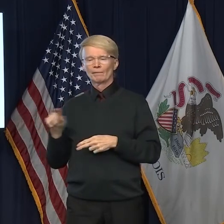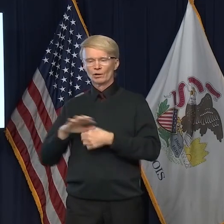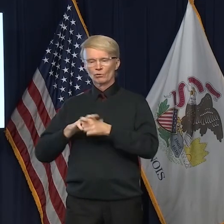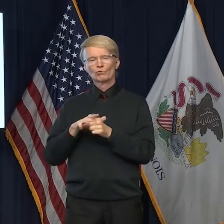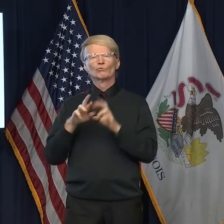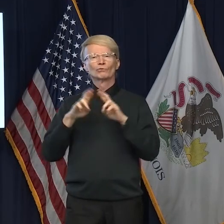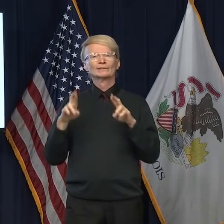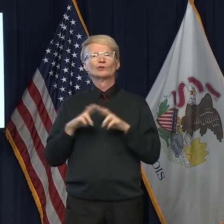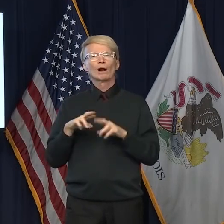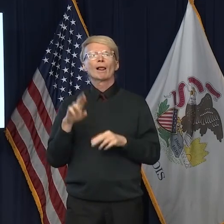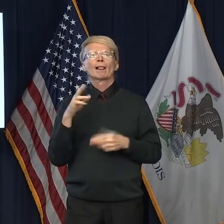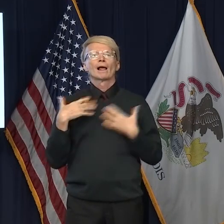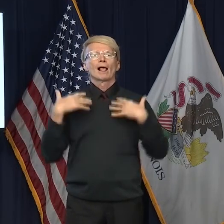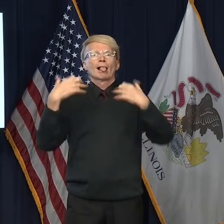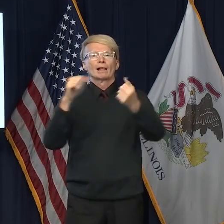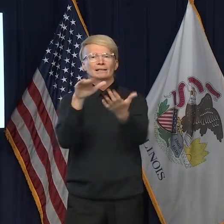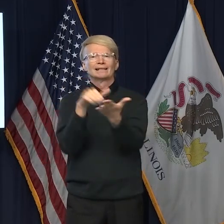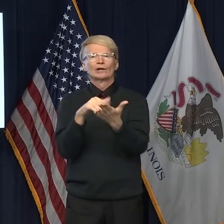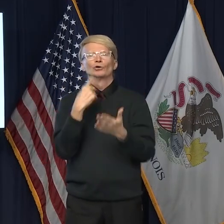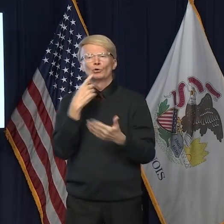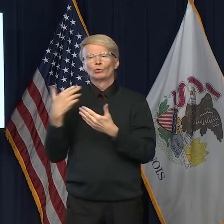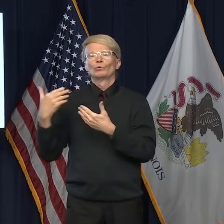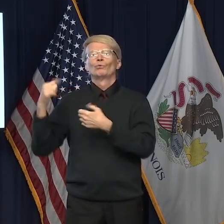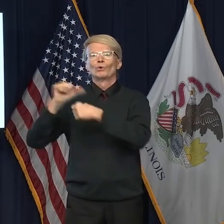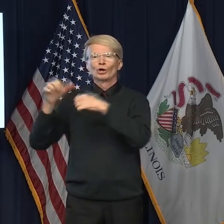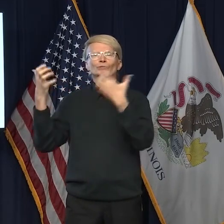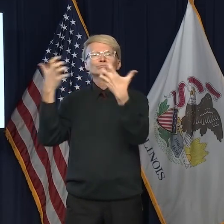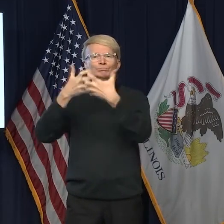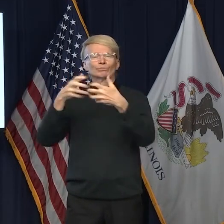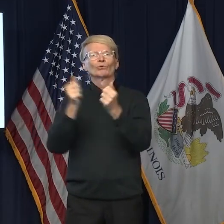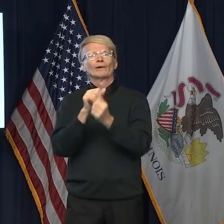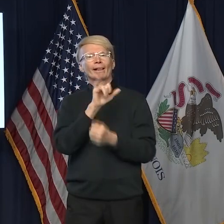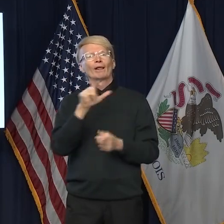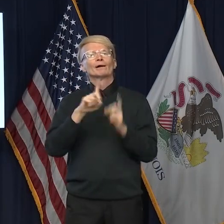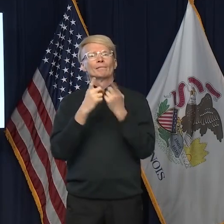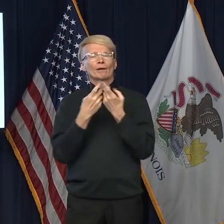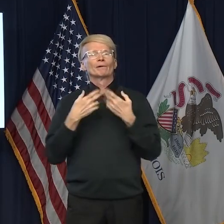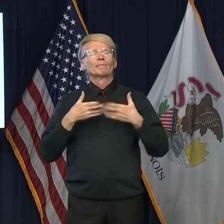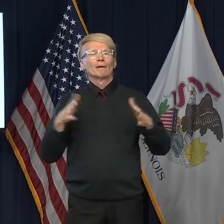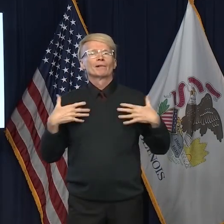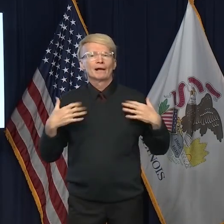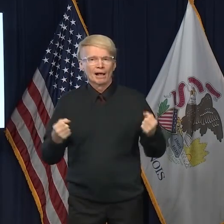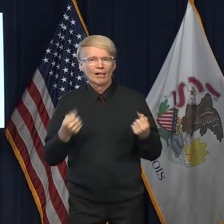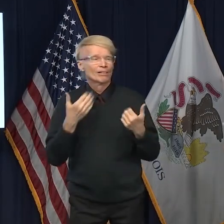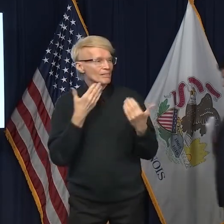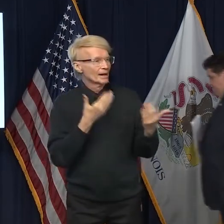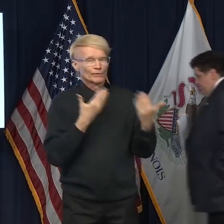centers that work with the Illinois Department of Public Health. All right, thanks, everyone. Thank you. Thank you.